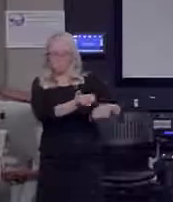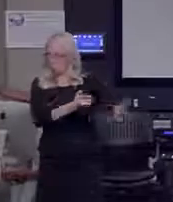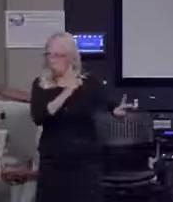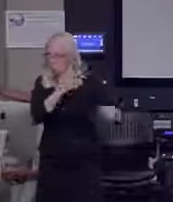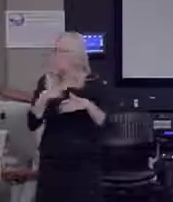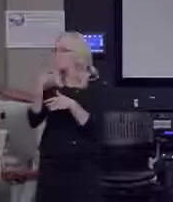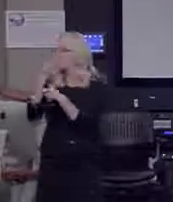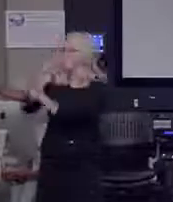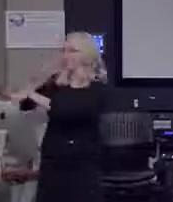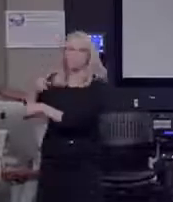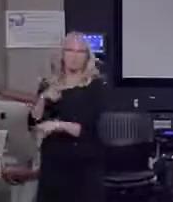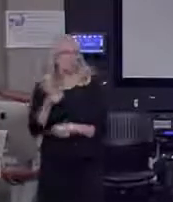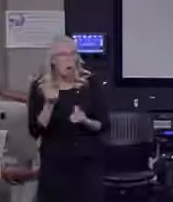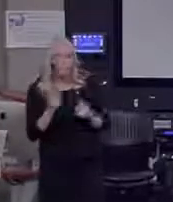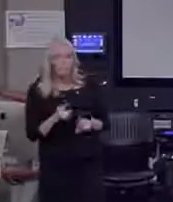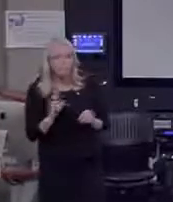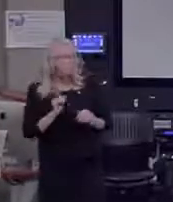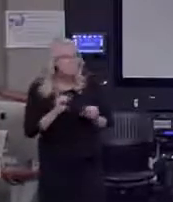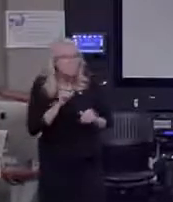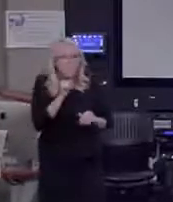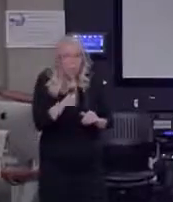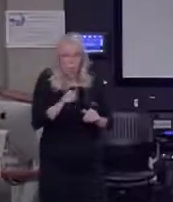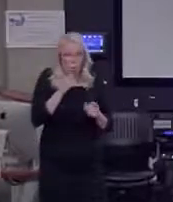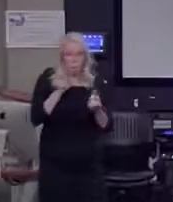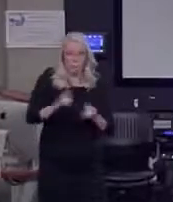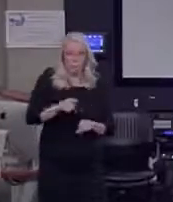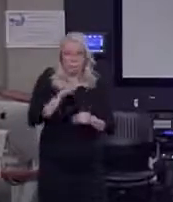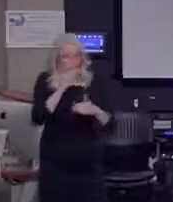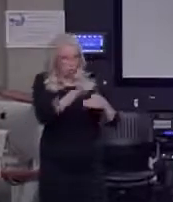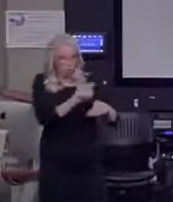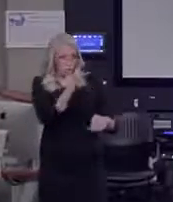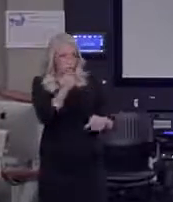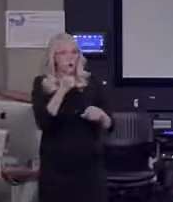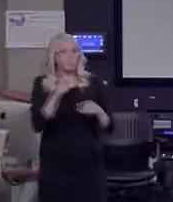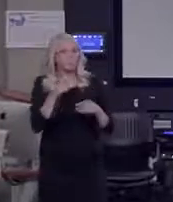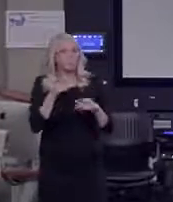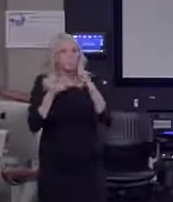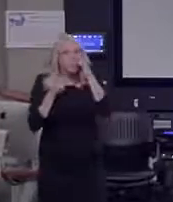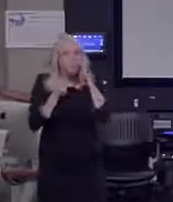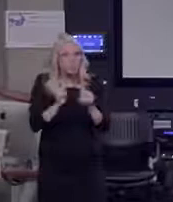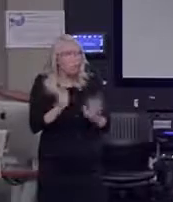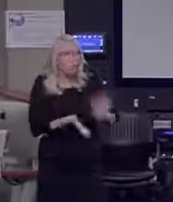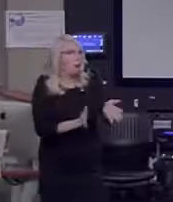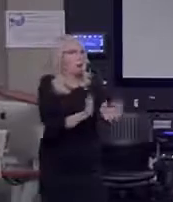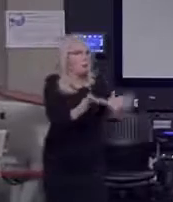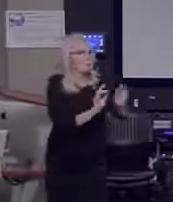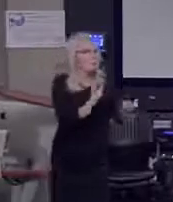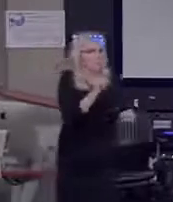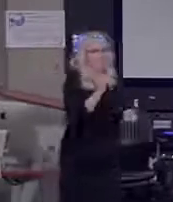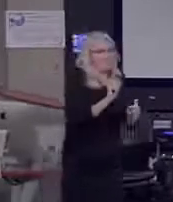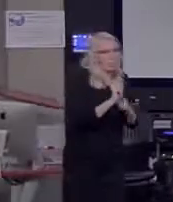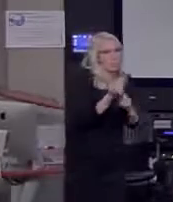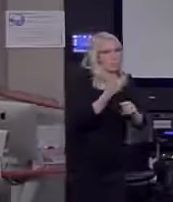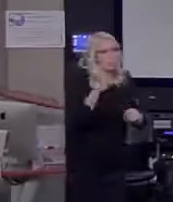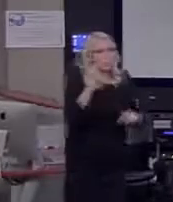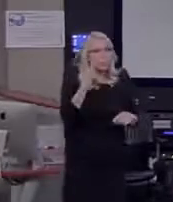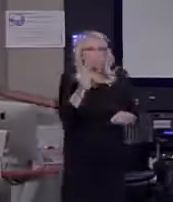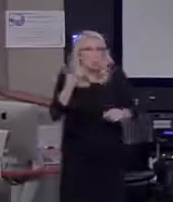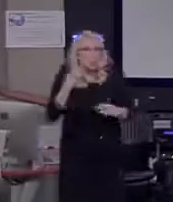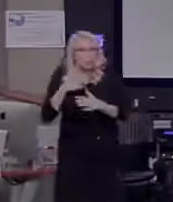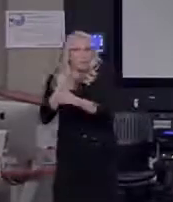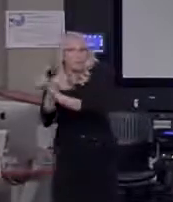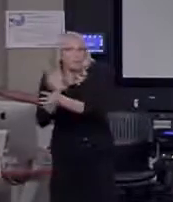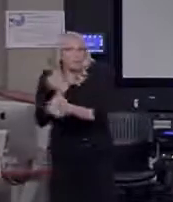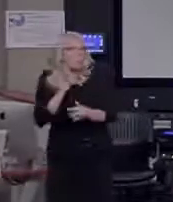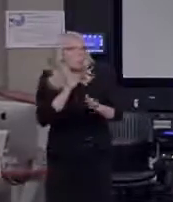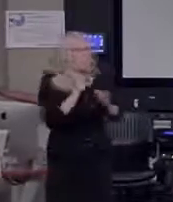out Nope. that's not the case. Nope. She tries to make up for the fact that she was interrupted, and in fact, well, not significantly, she talks a little more,